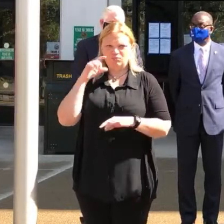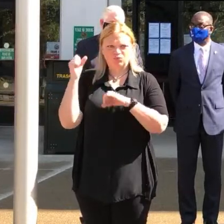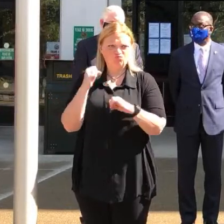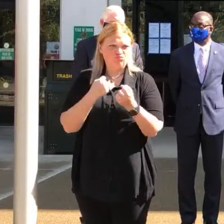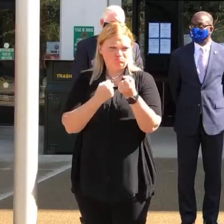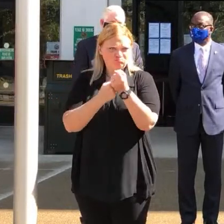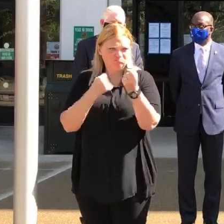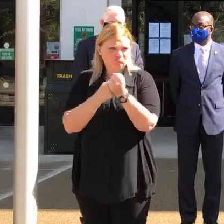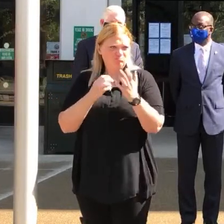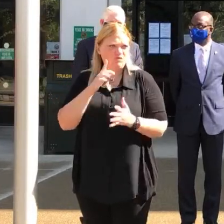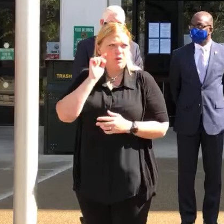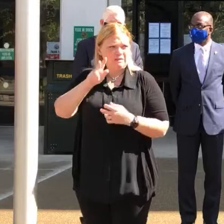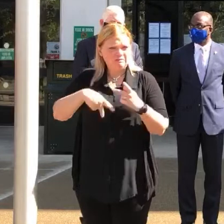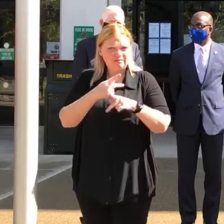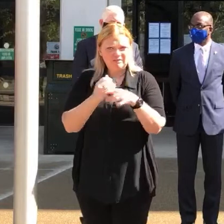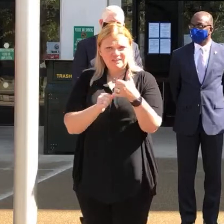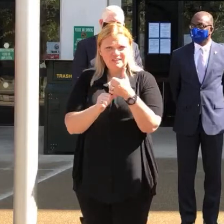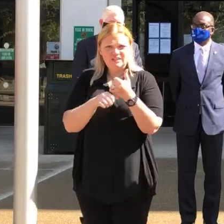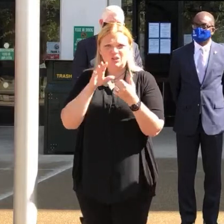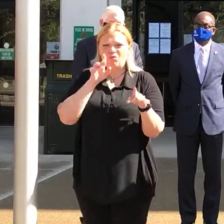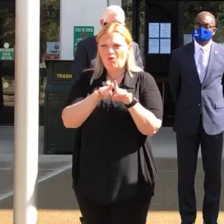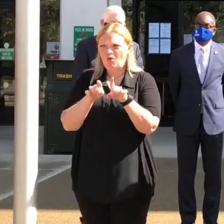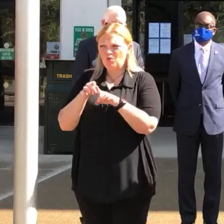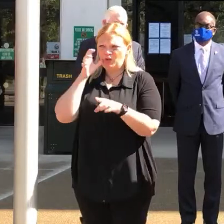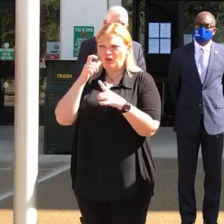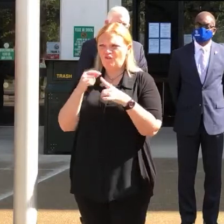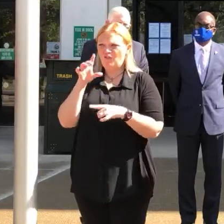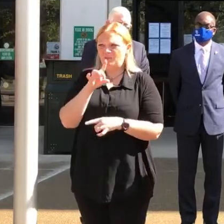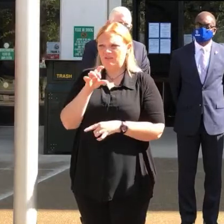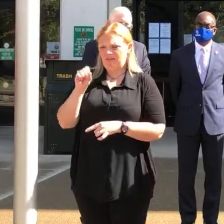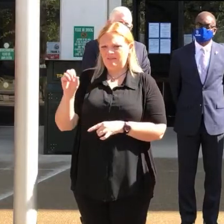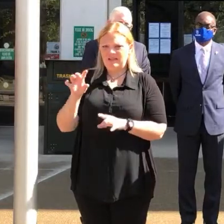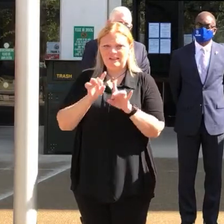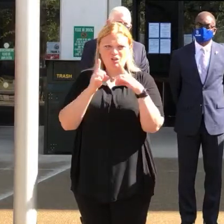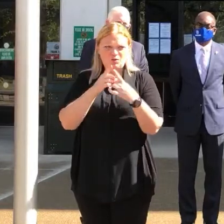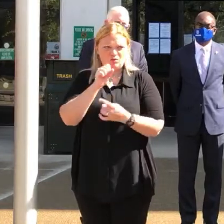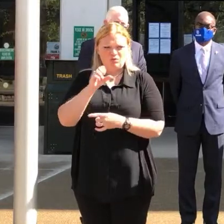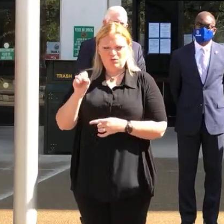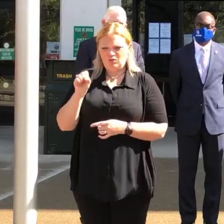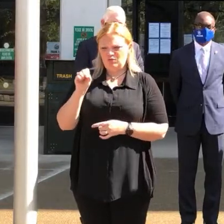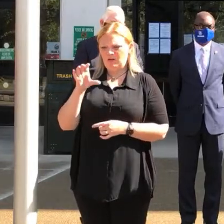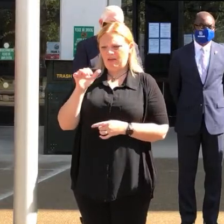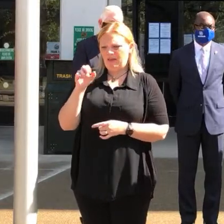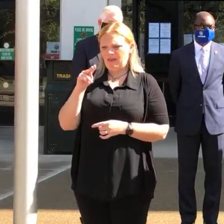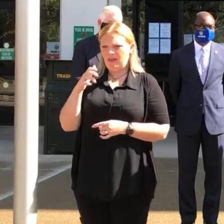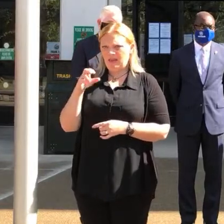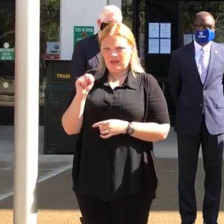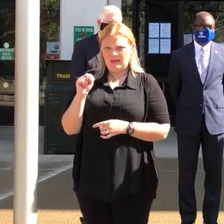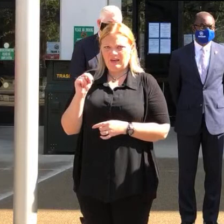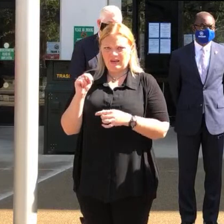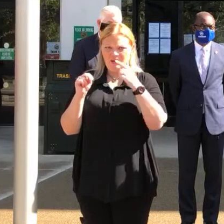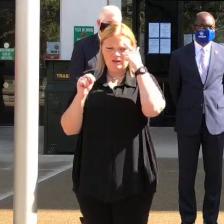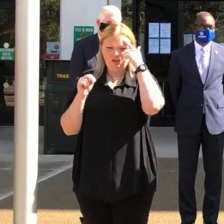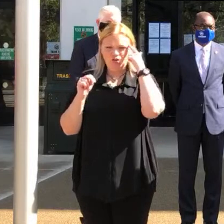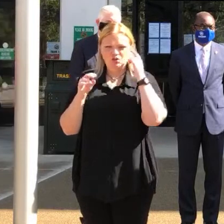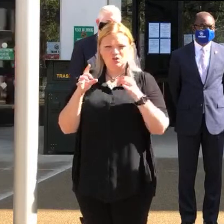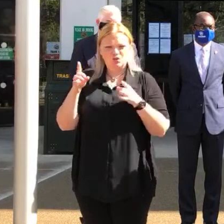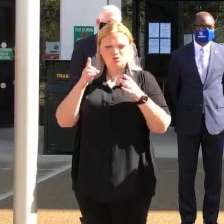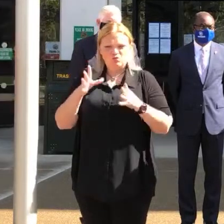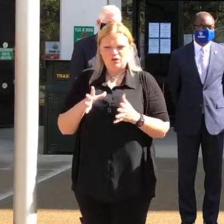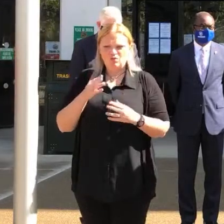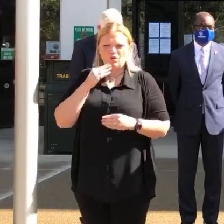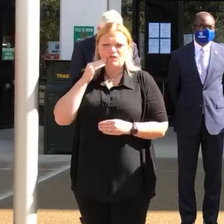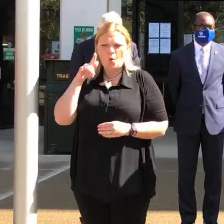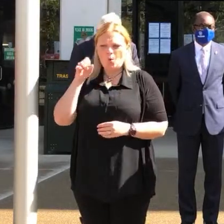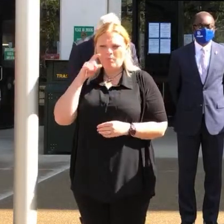this type of assistance. We will also hear from the Department of Social Services Commissioner Marie Cannon, the Director of the Homeless